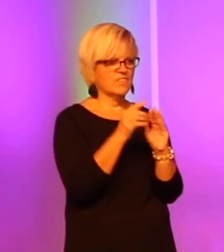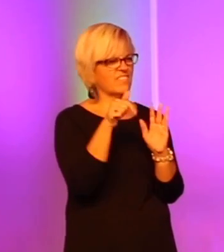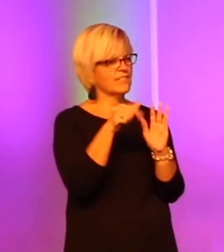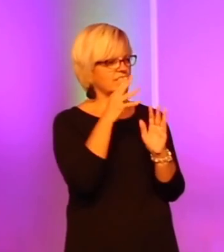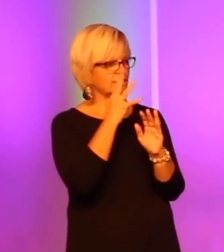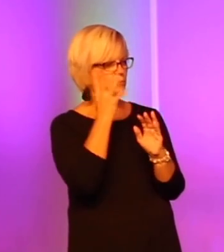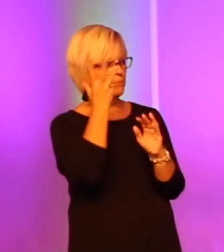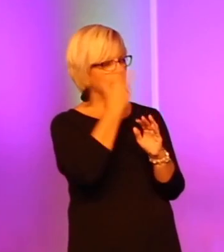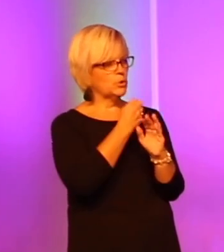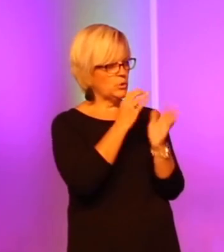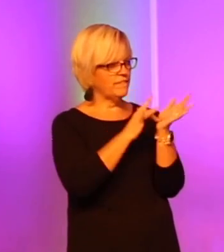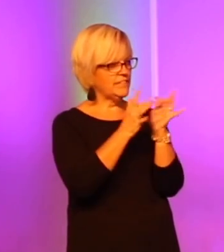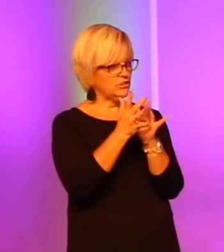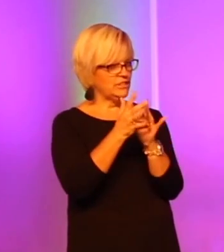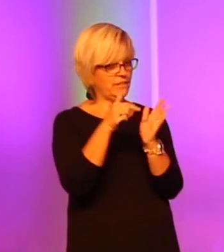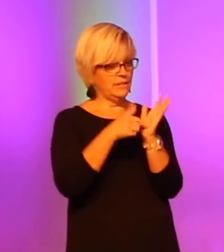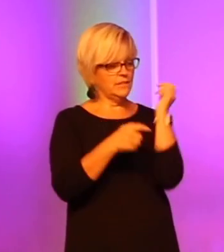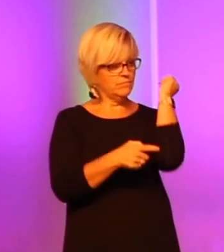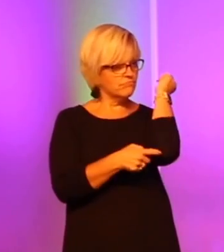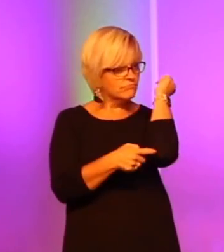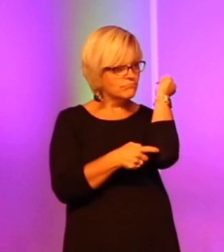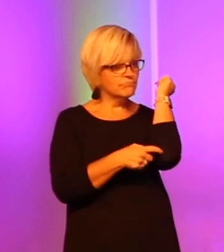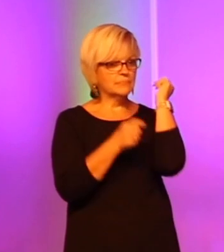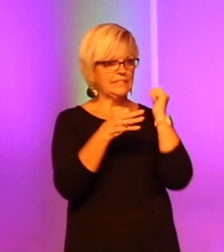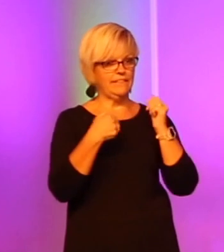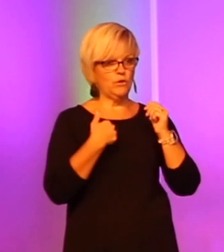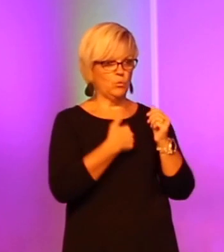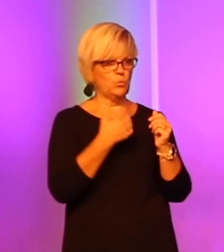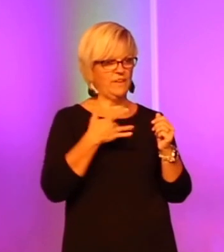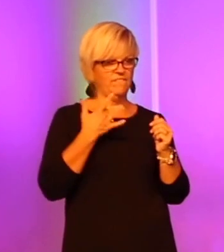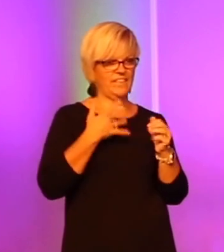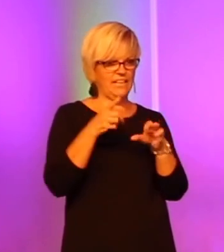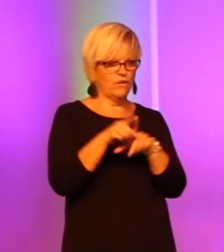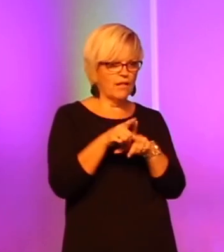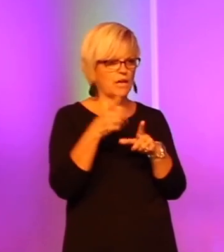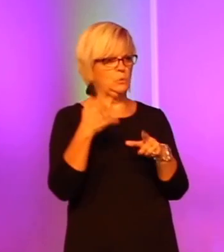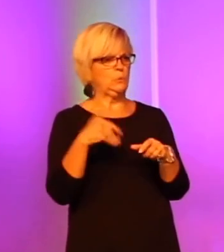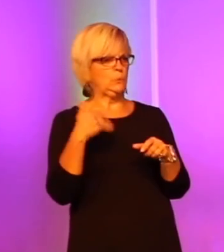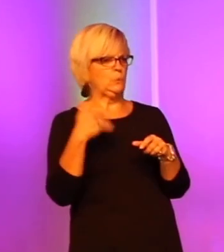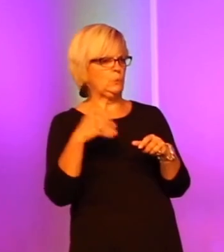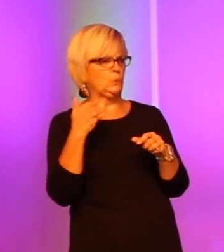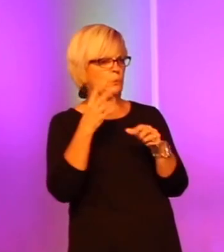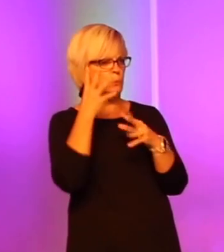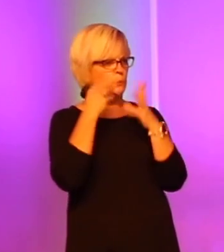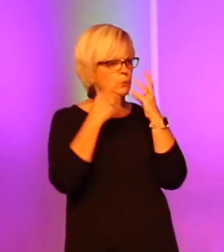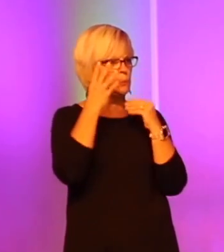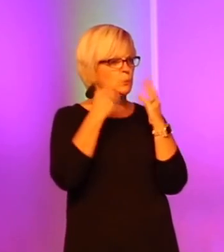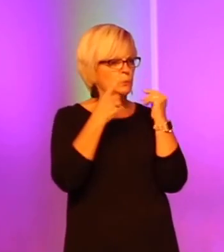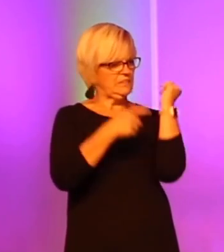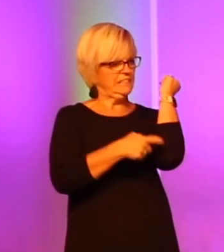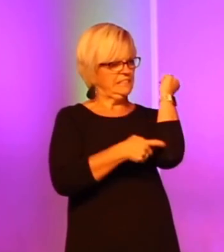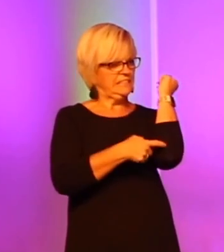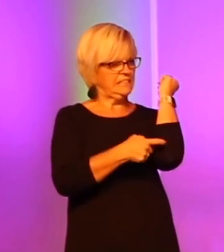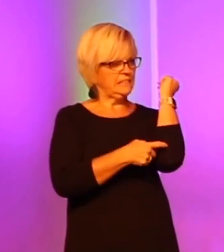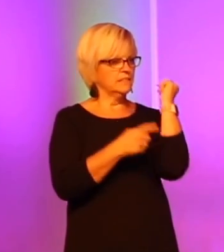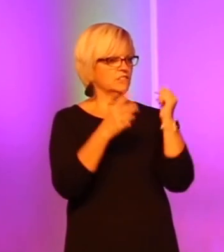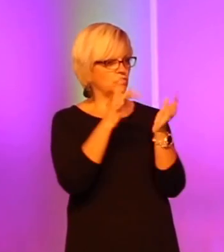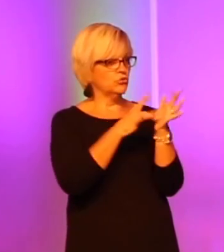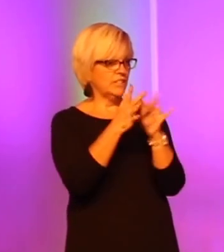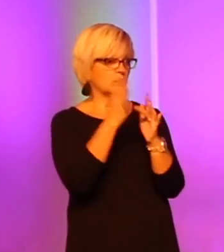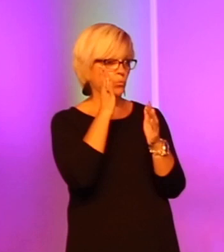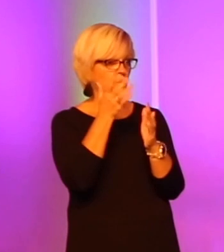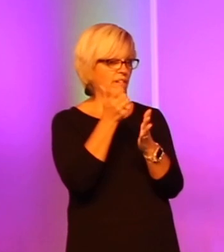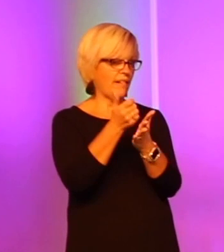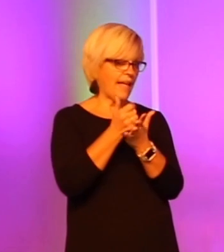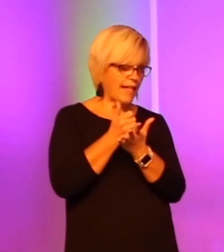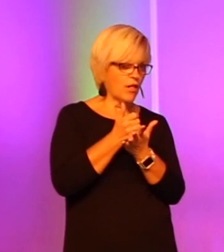of temptation. Whether we're facing it and we feel like we're not going to give in, he's there to help us to do the right thing. When we've given in to the wrong